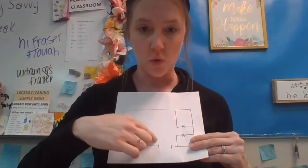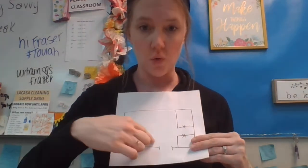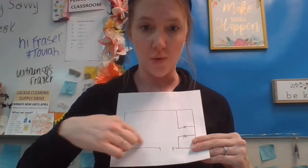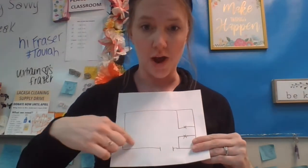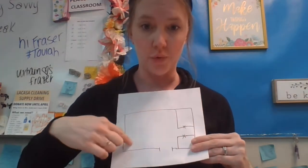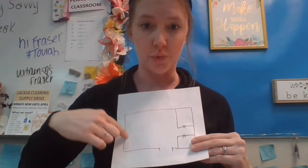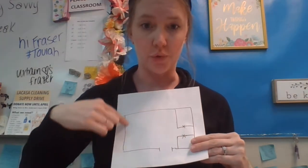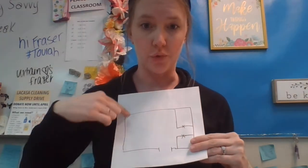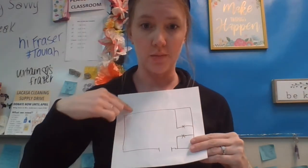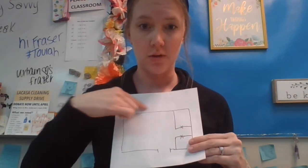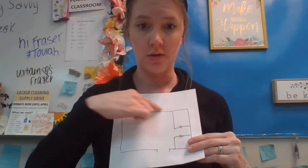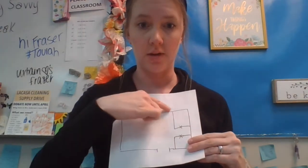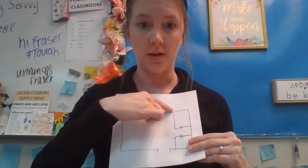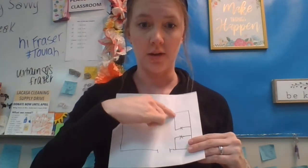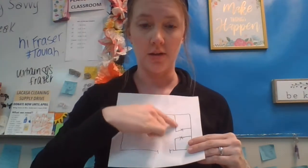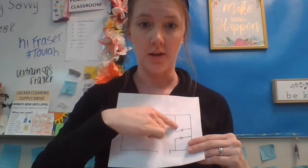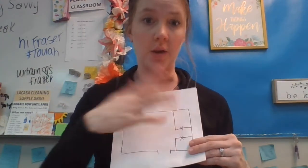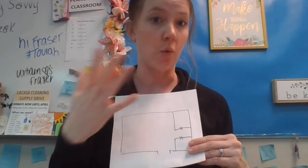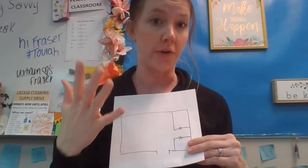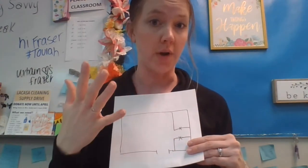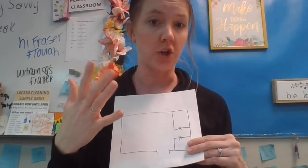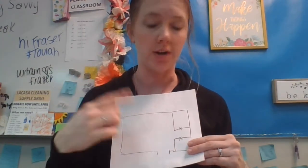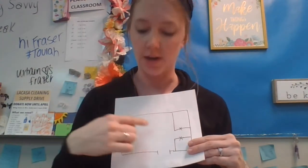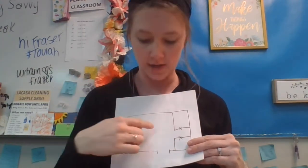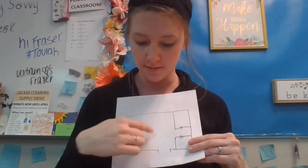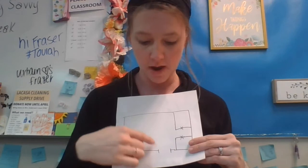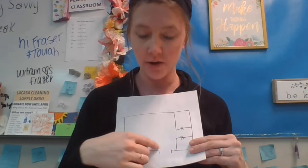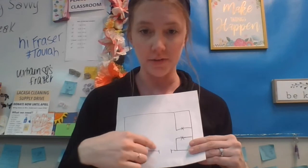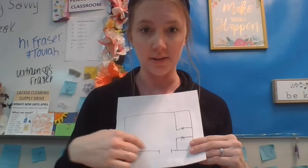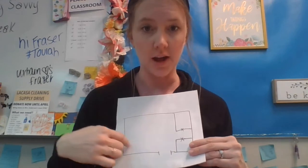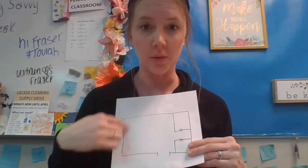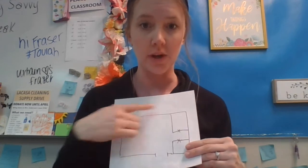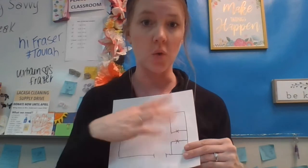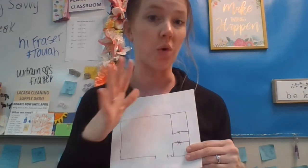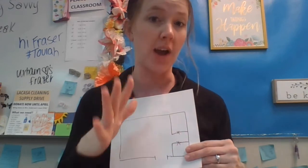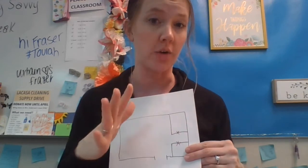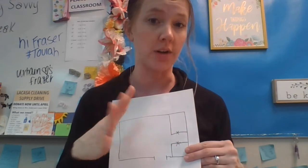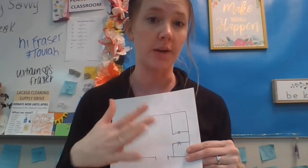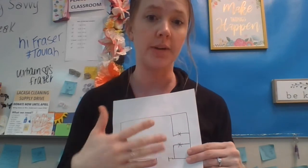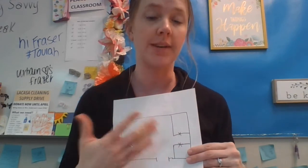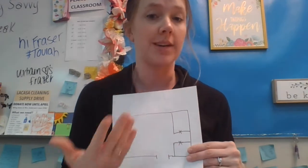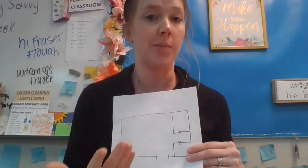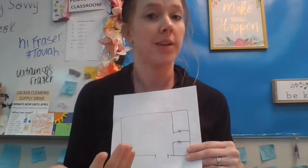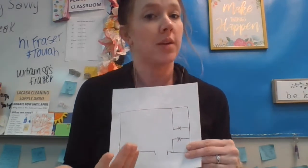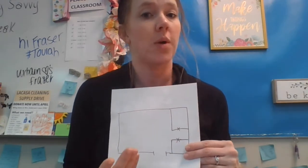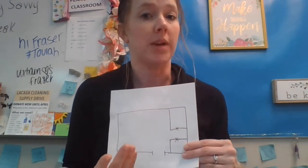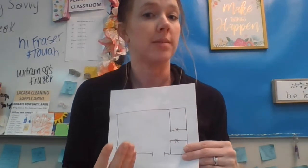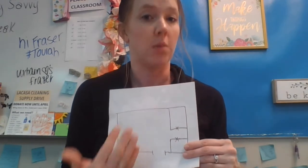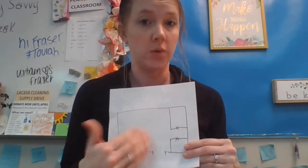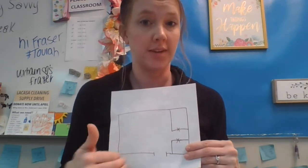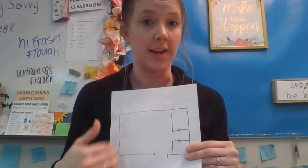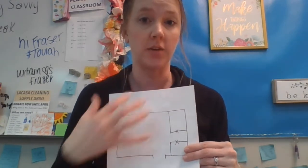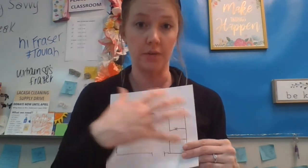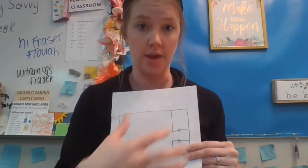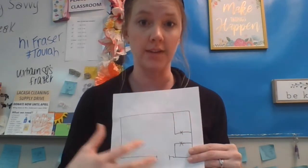go around the room in one direction. And it doesn't matter if it's clockwise or counterclockwise. It depends on what makes most sense for that